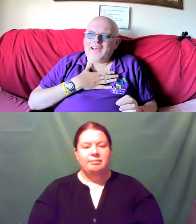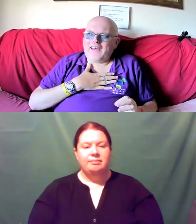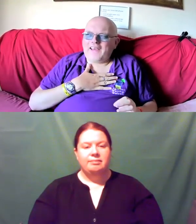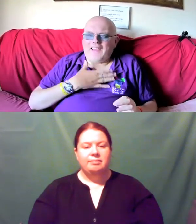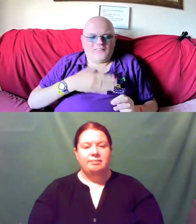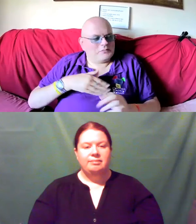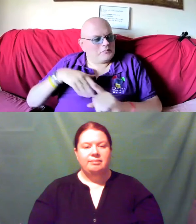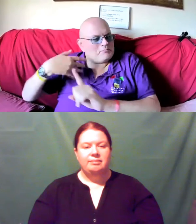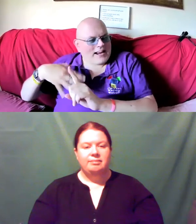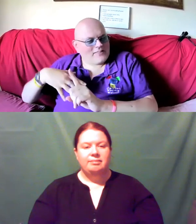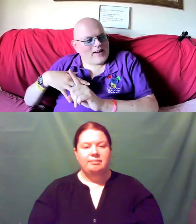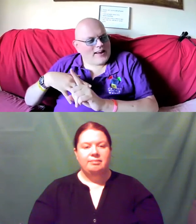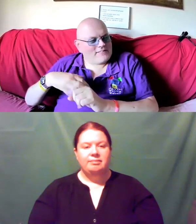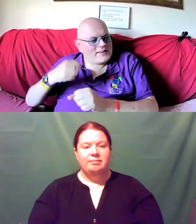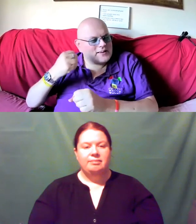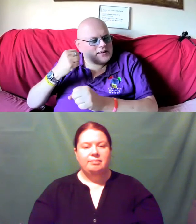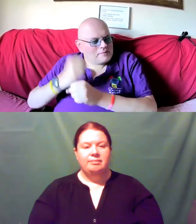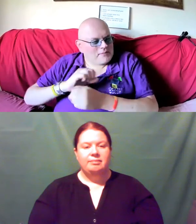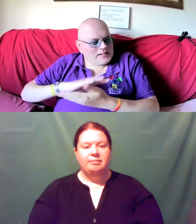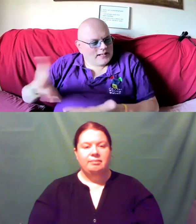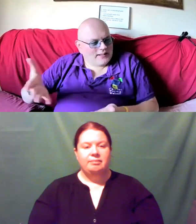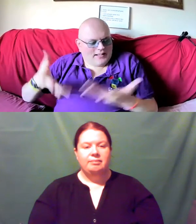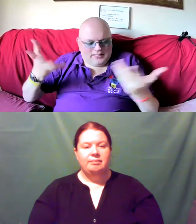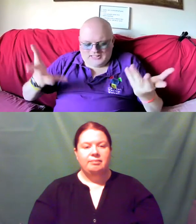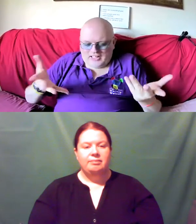background, the training I'd done in